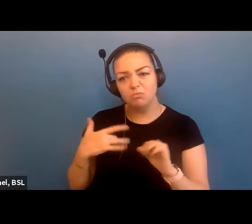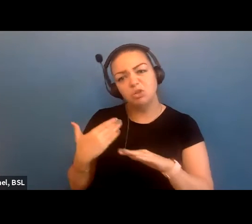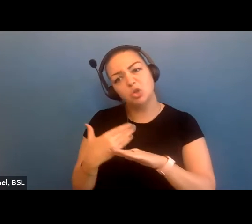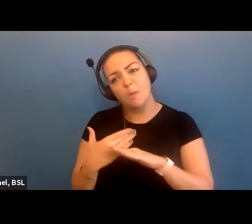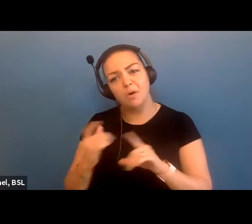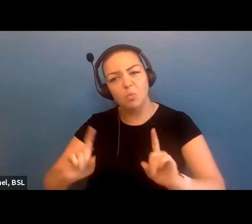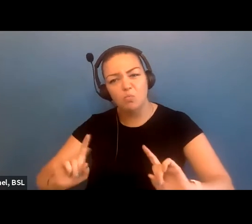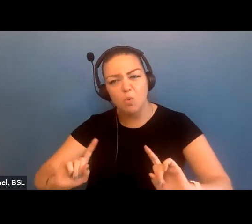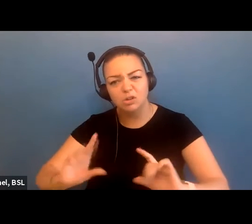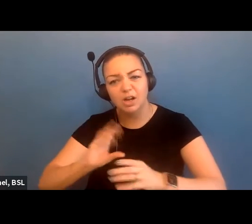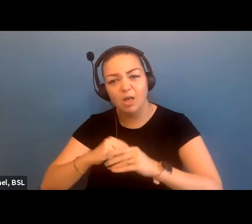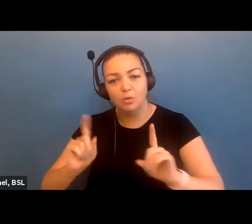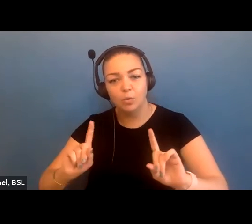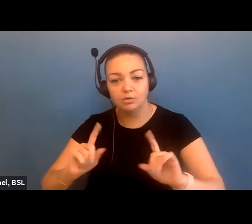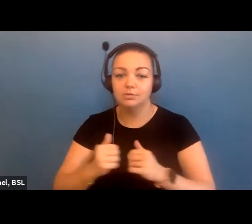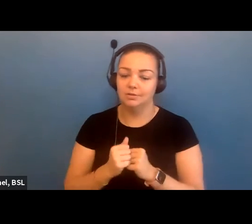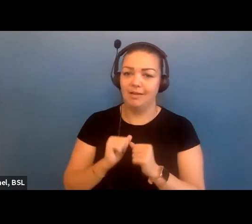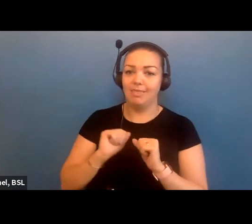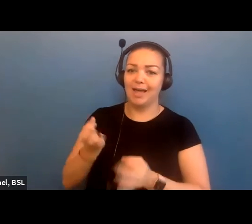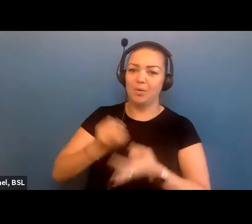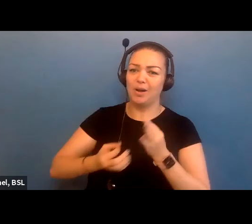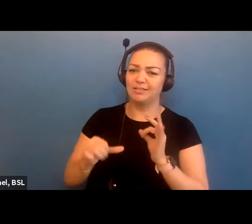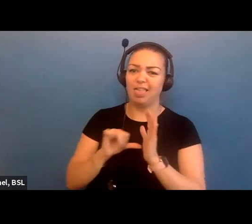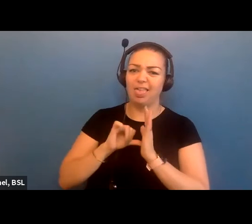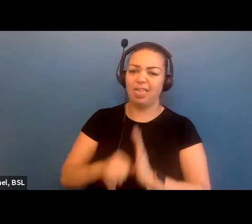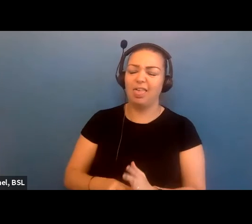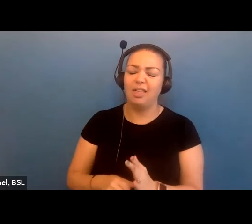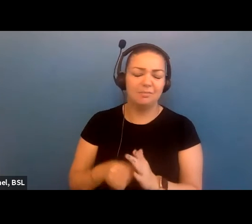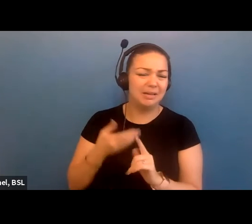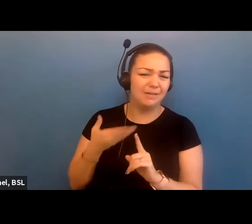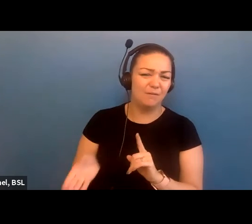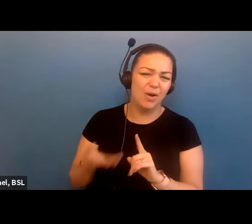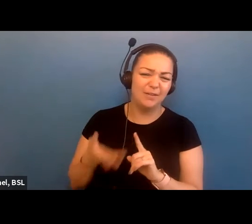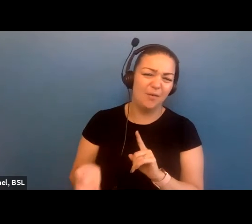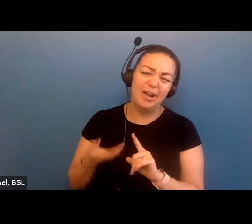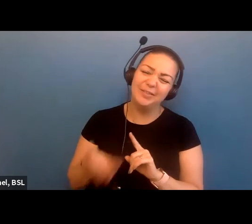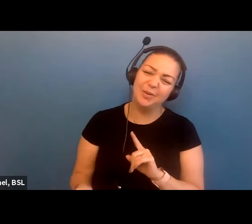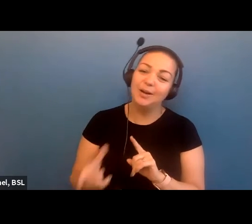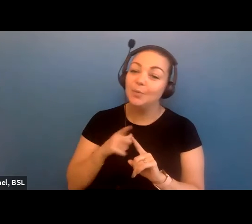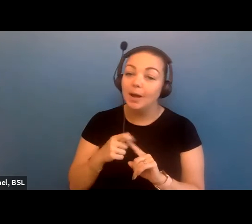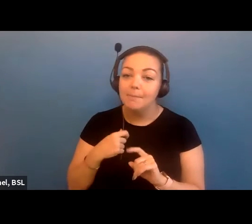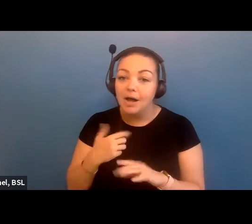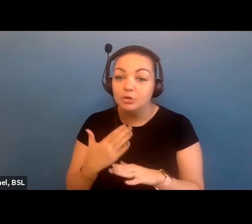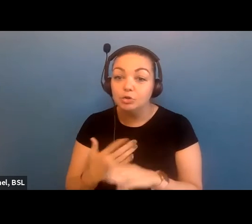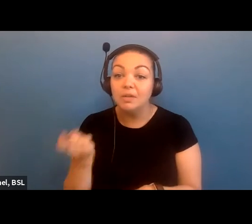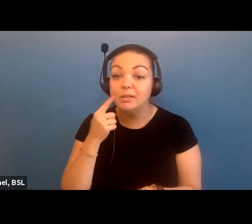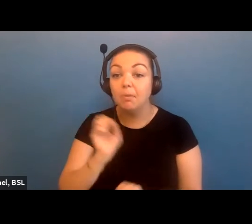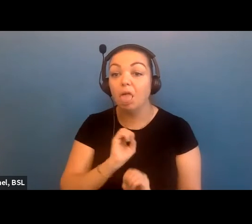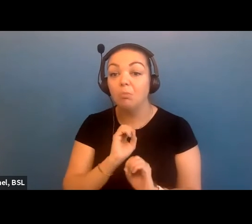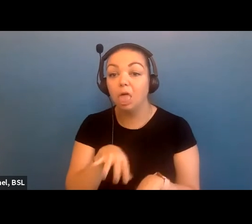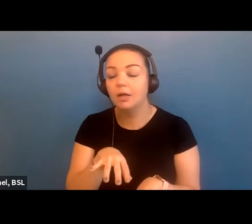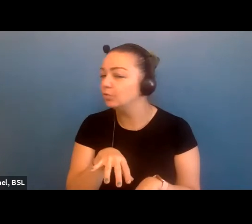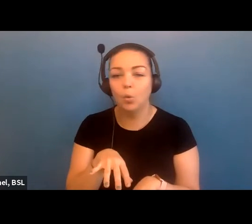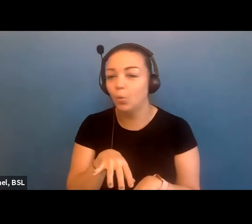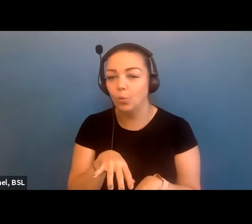to be honest, it's a question I often try and avoid because I feel like I've got quite a lot of explaining to do with that. It's not quite as simple as saying, oh,